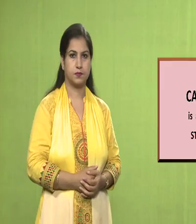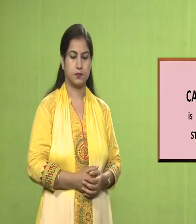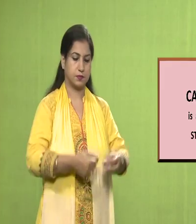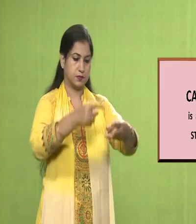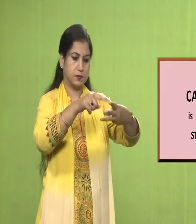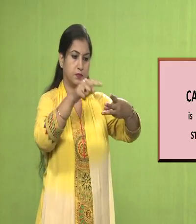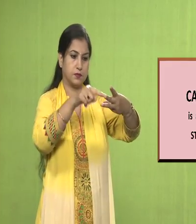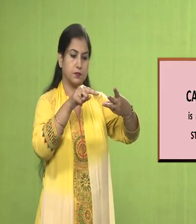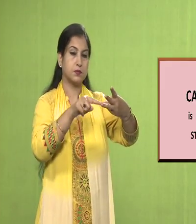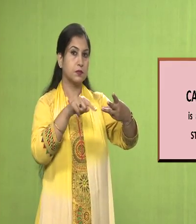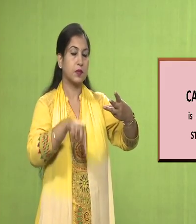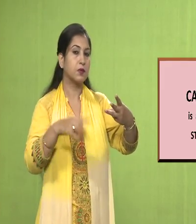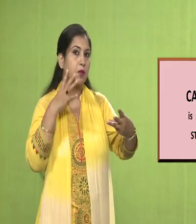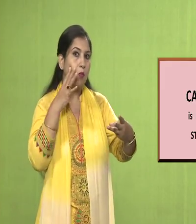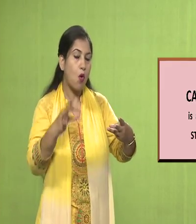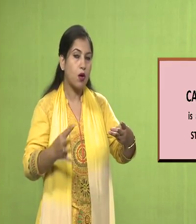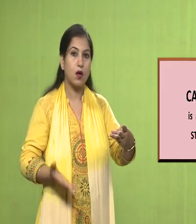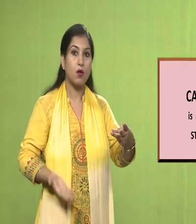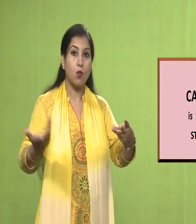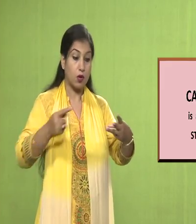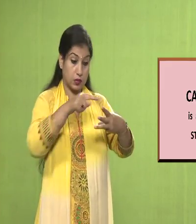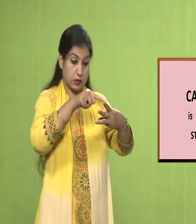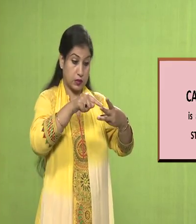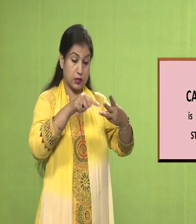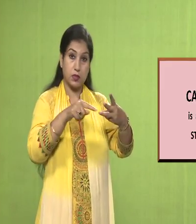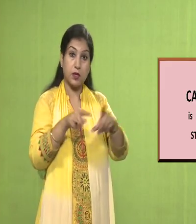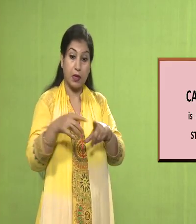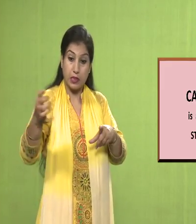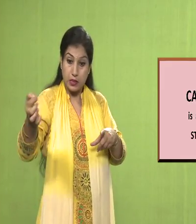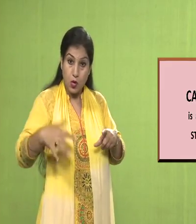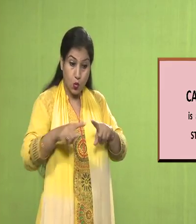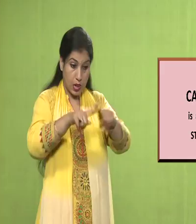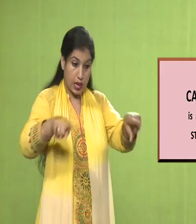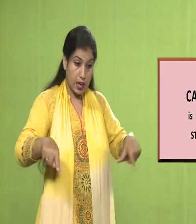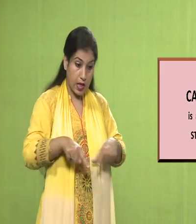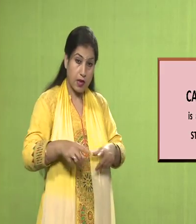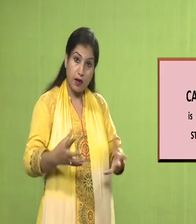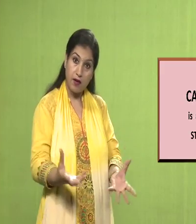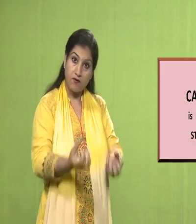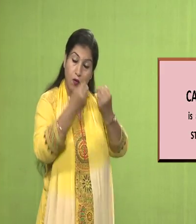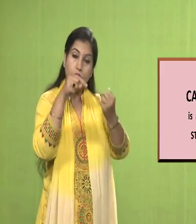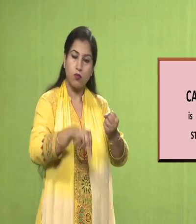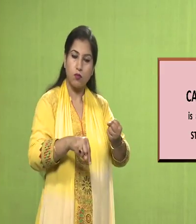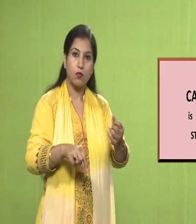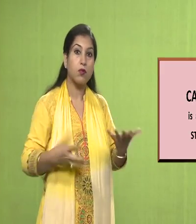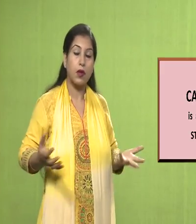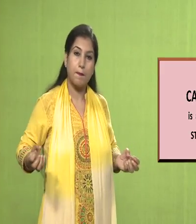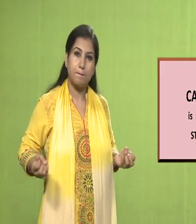An important but bad result of the discovery of new lands was the beginning